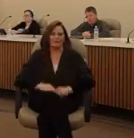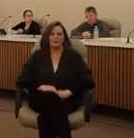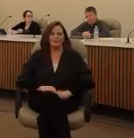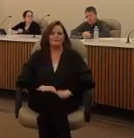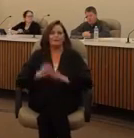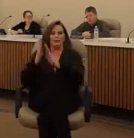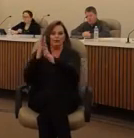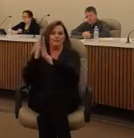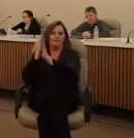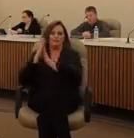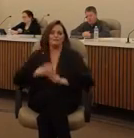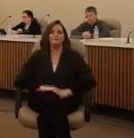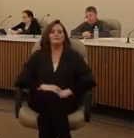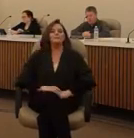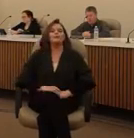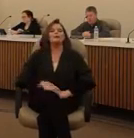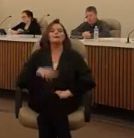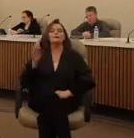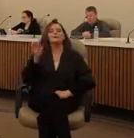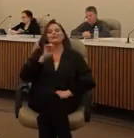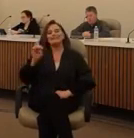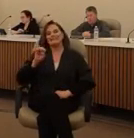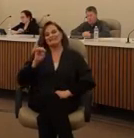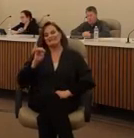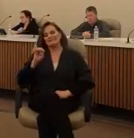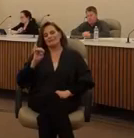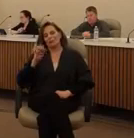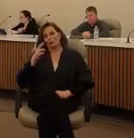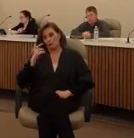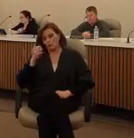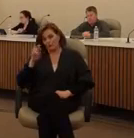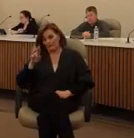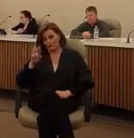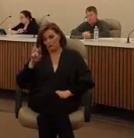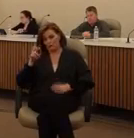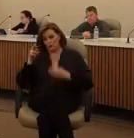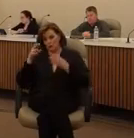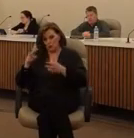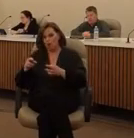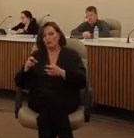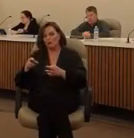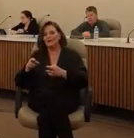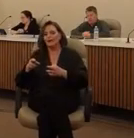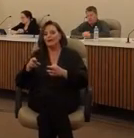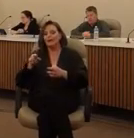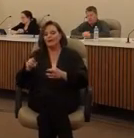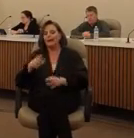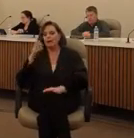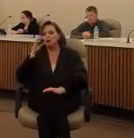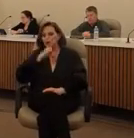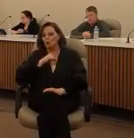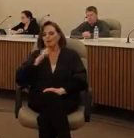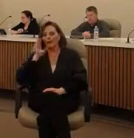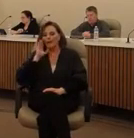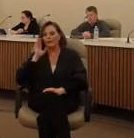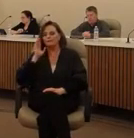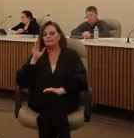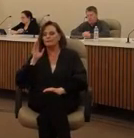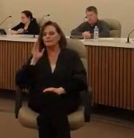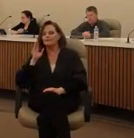traffic, the East River Road corridor project does anticipate increasing